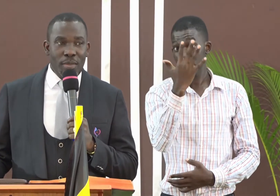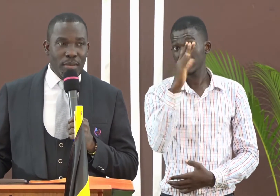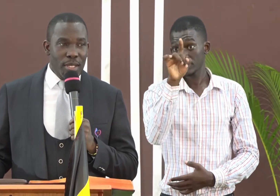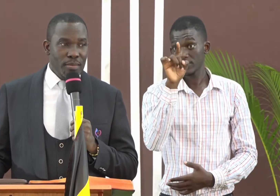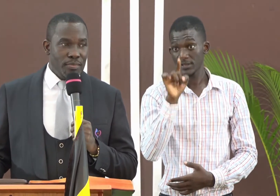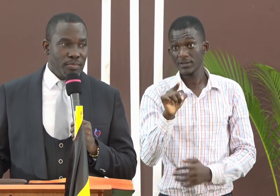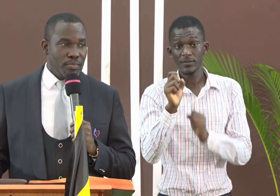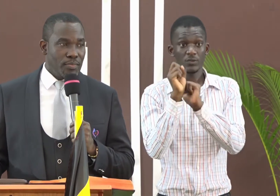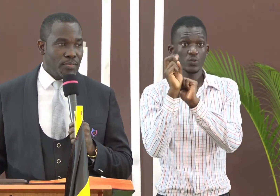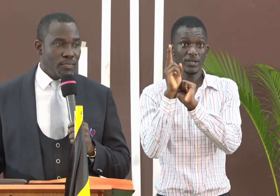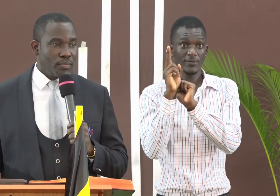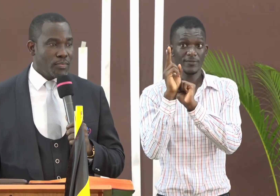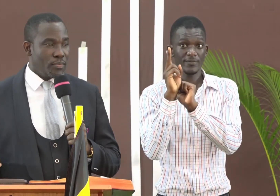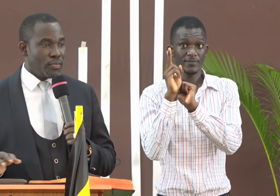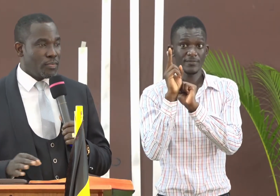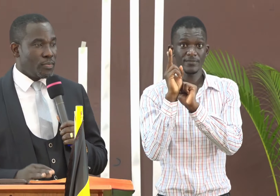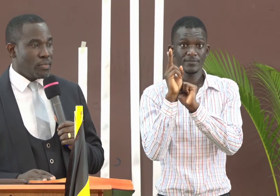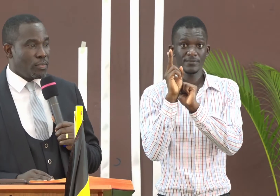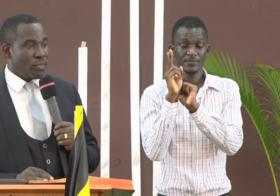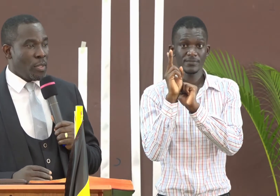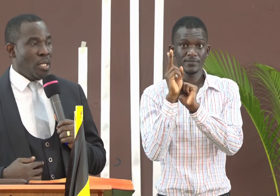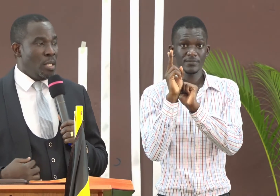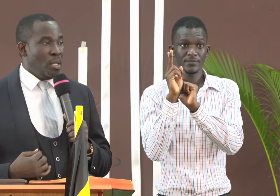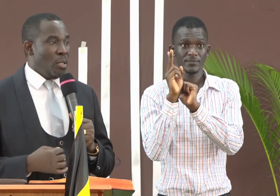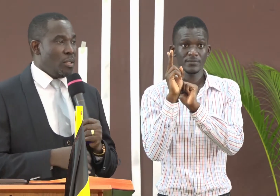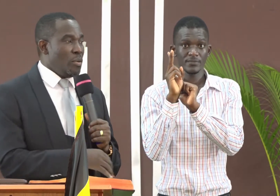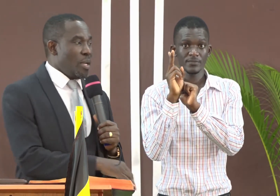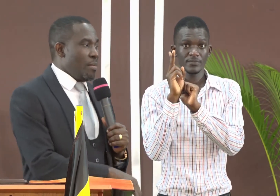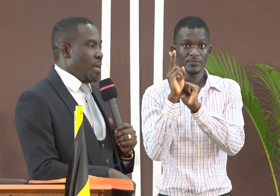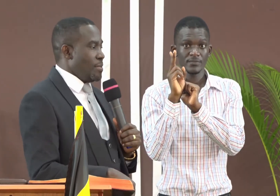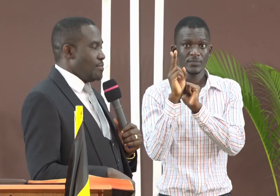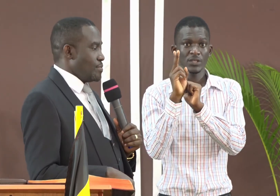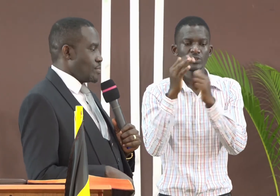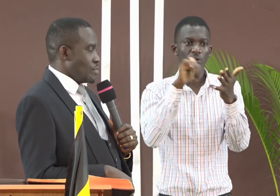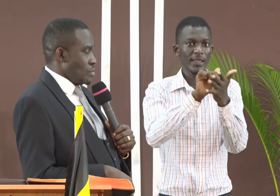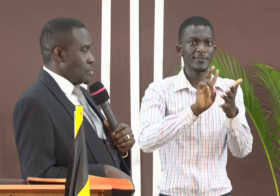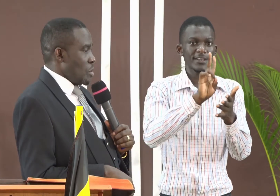Olunyirwa 12. And verse 12. Onyirugamba